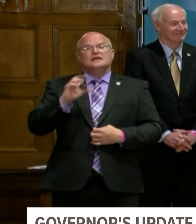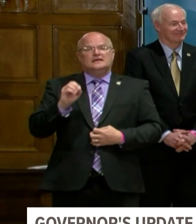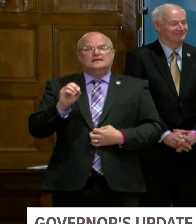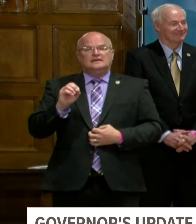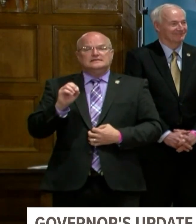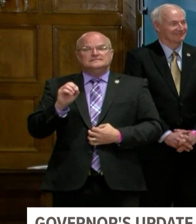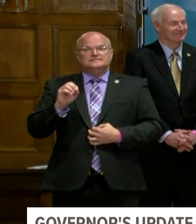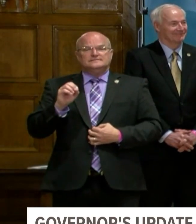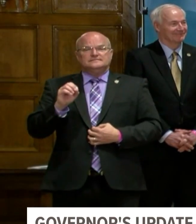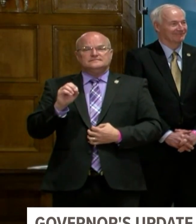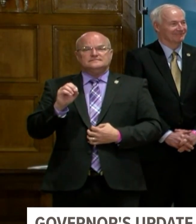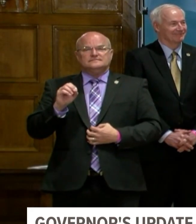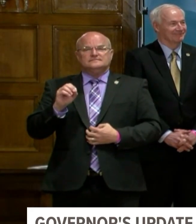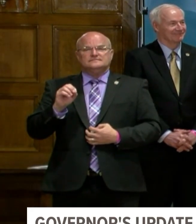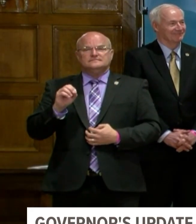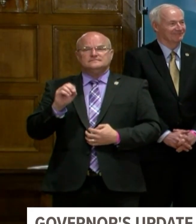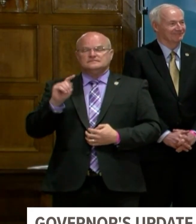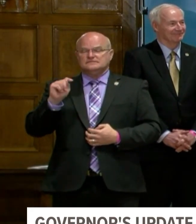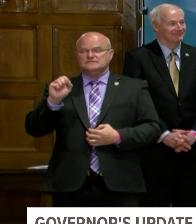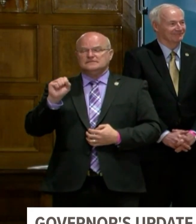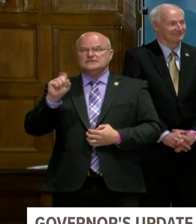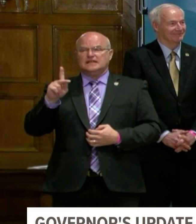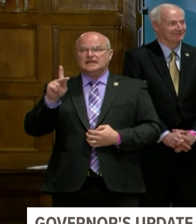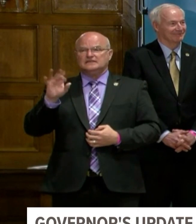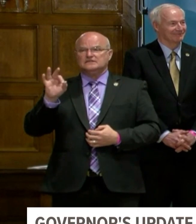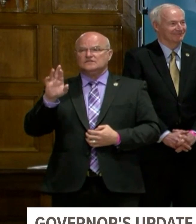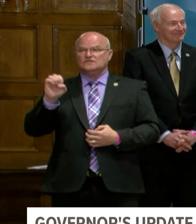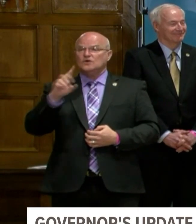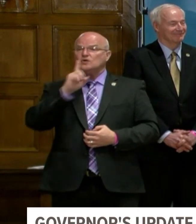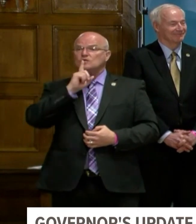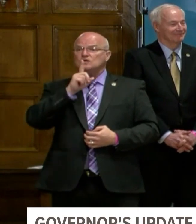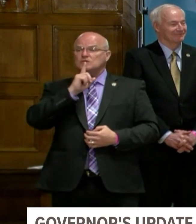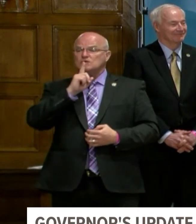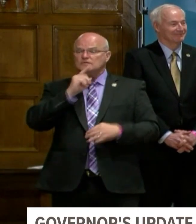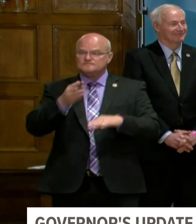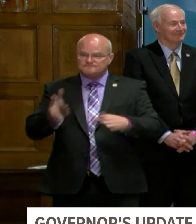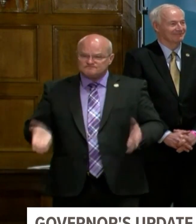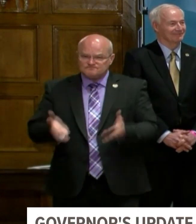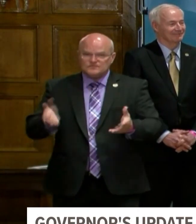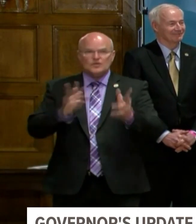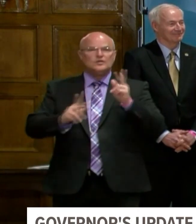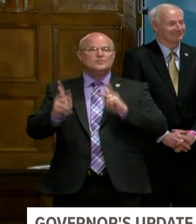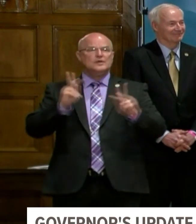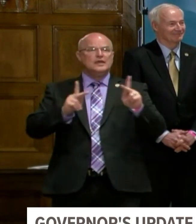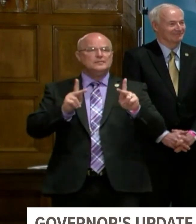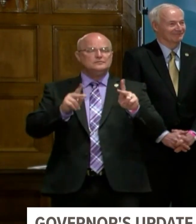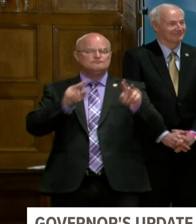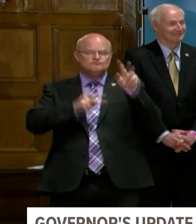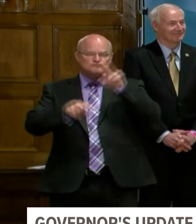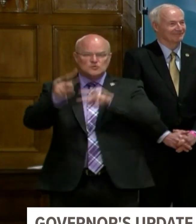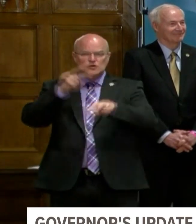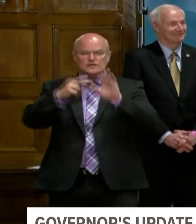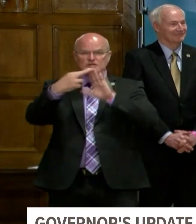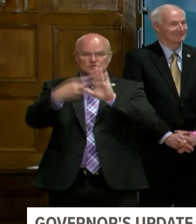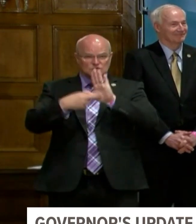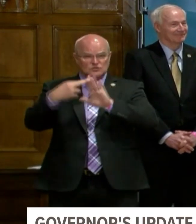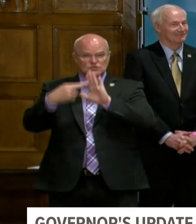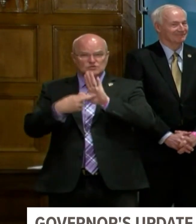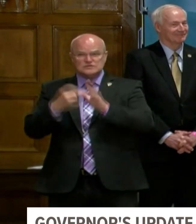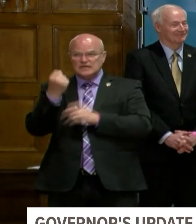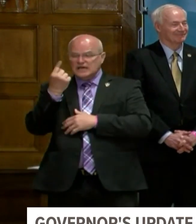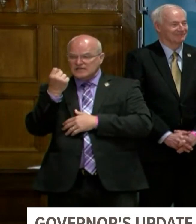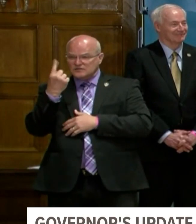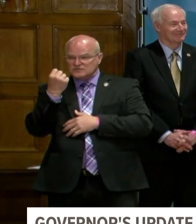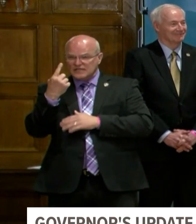And the task force really does encourage folks to take a look at these regulations, try and